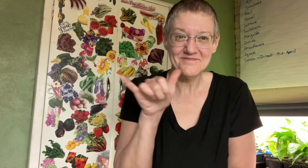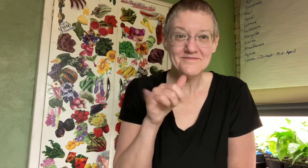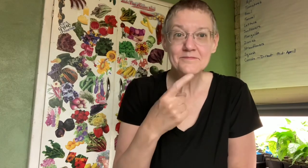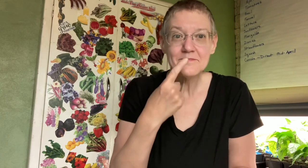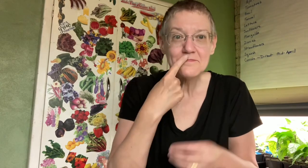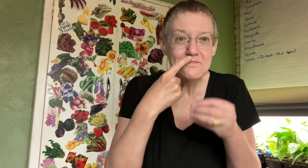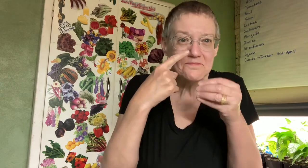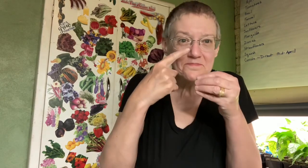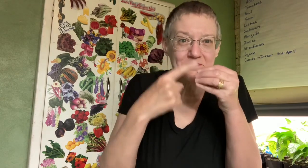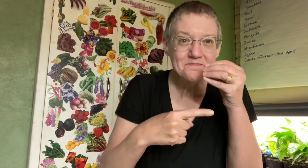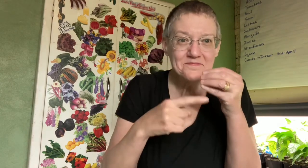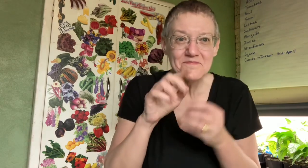faster.